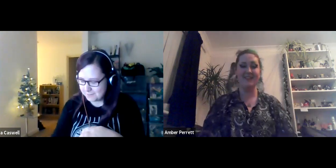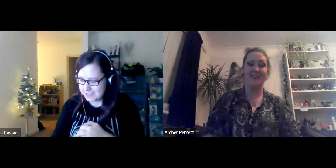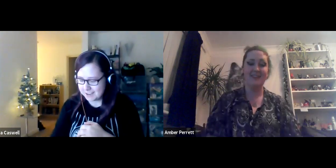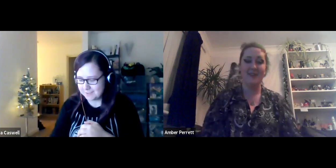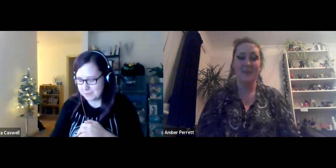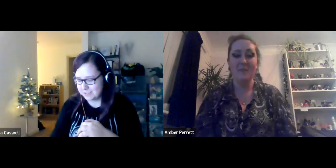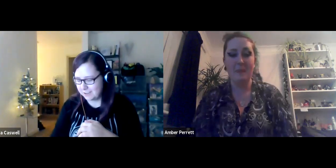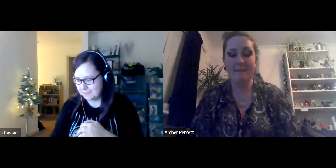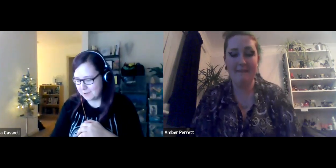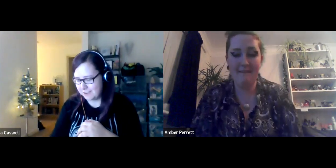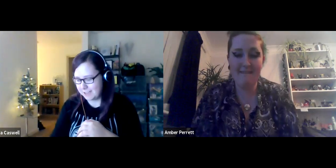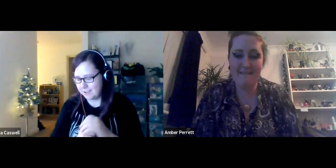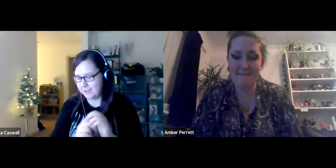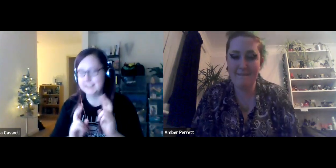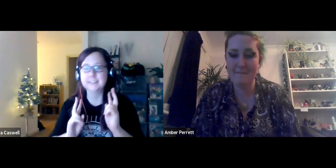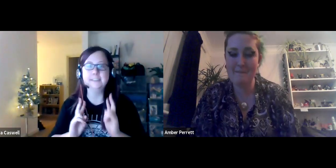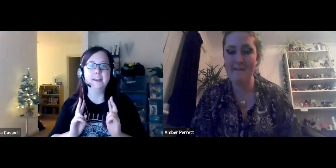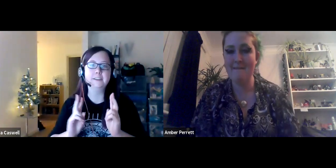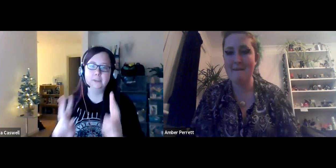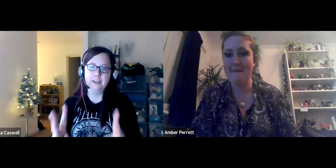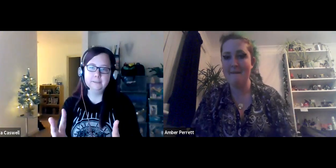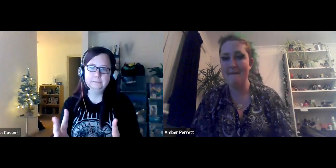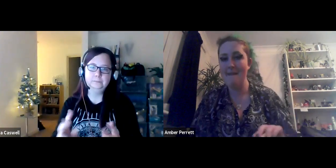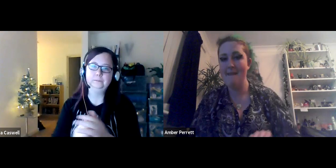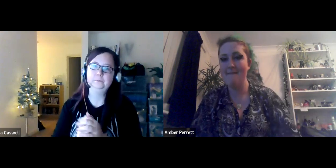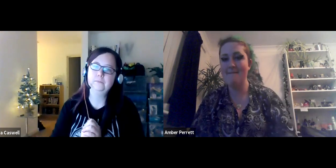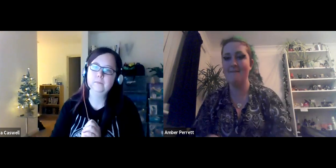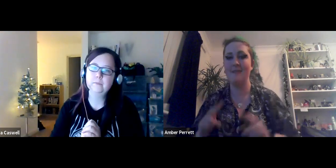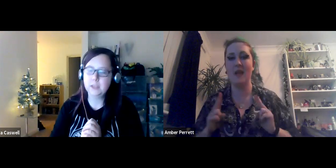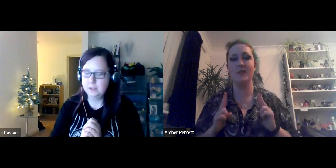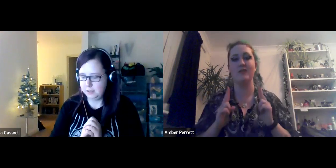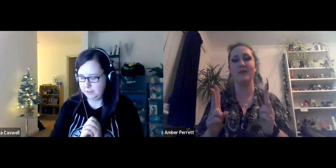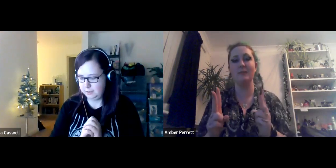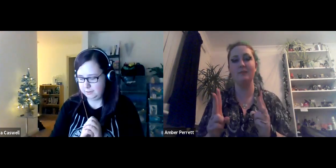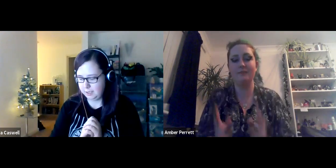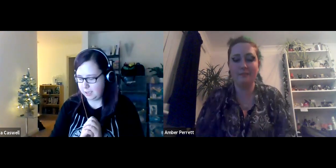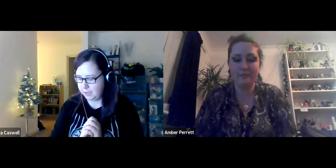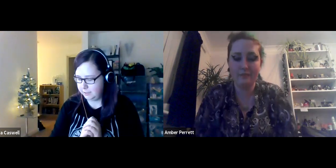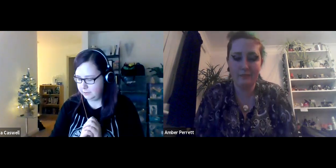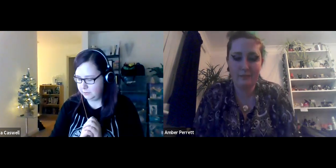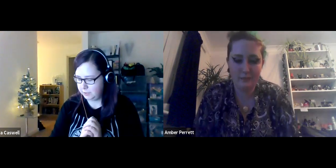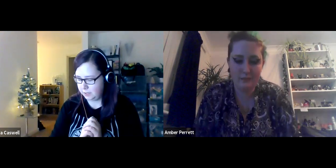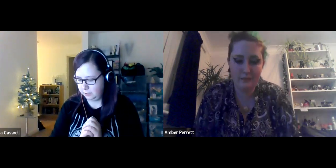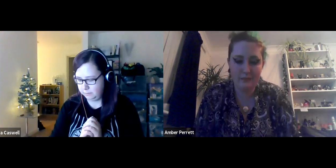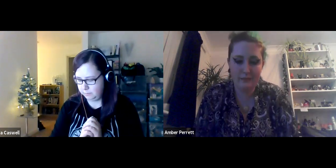The other ones that I've got is nursery. Nursery. And